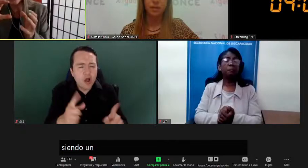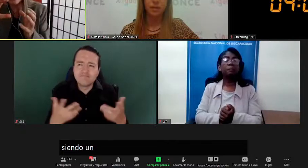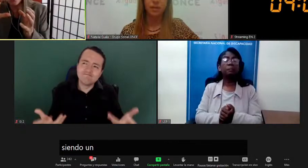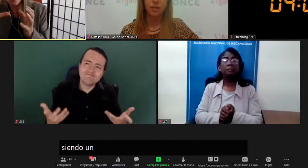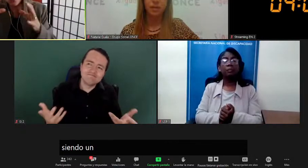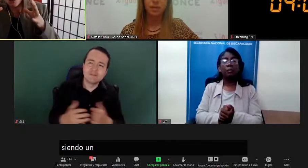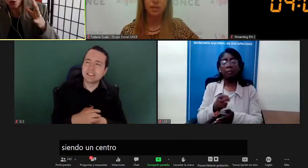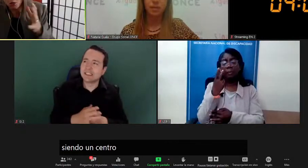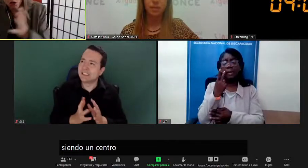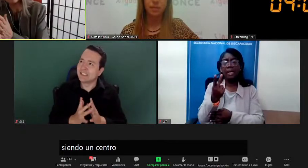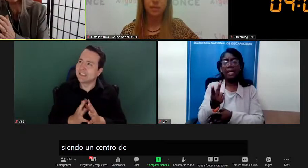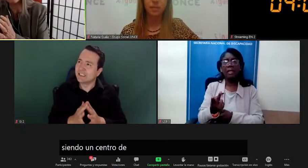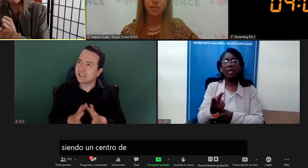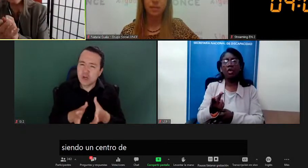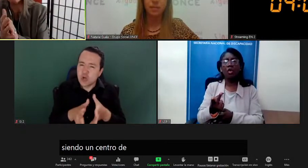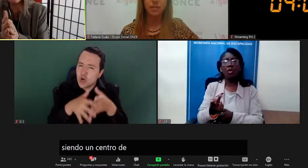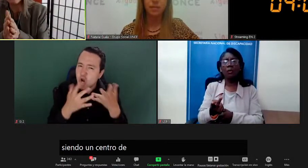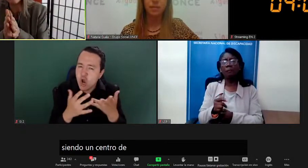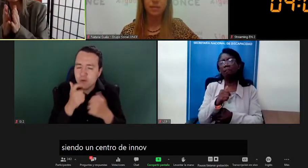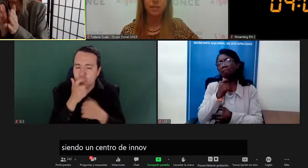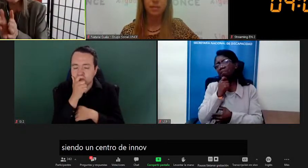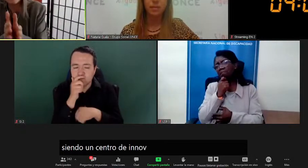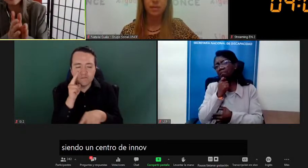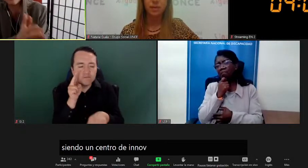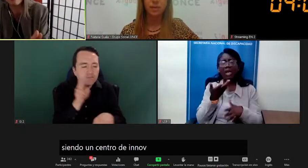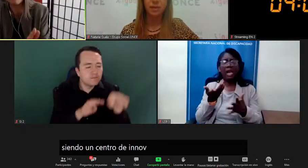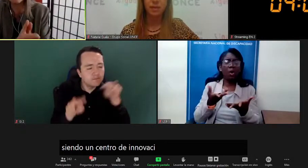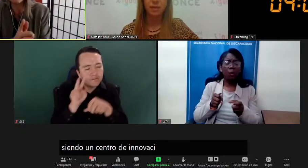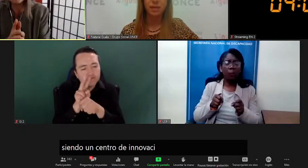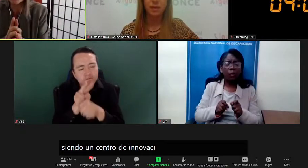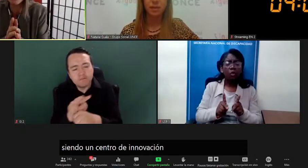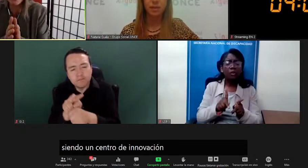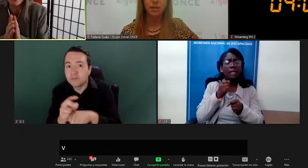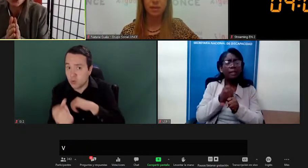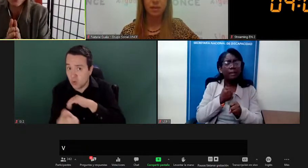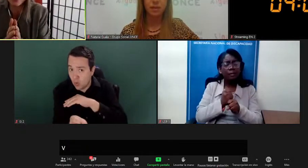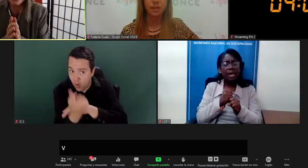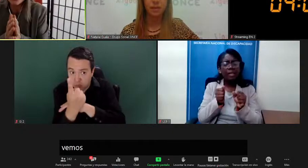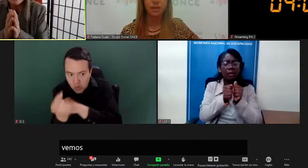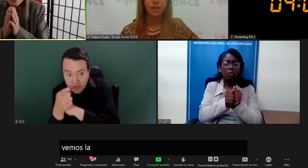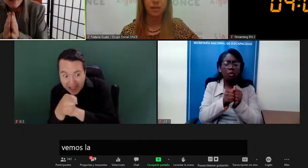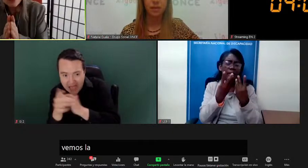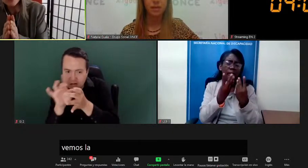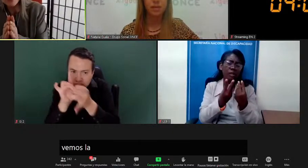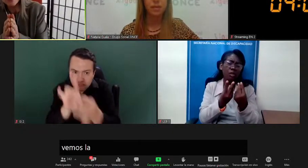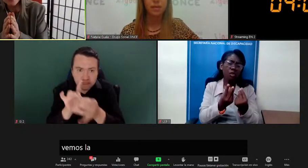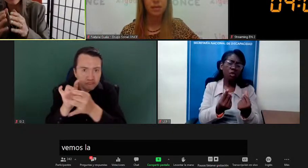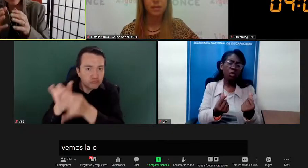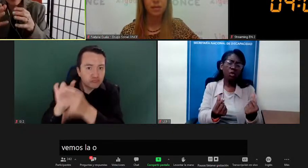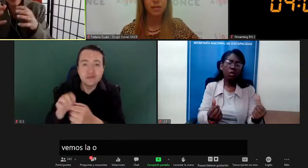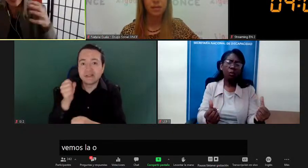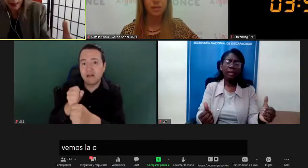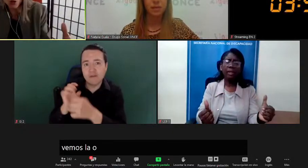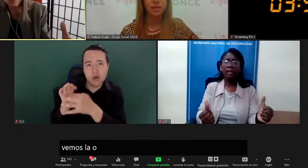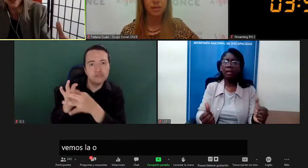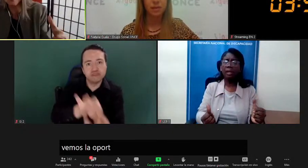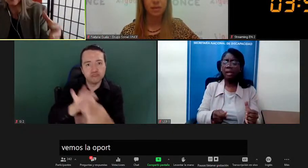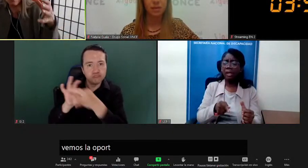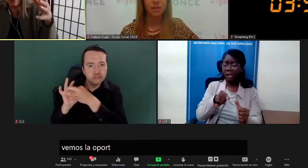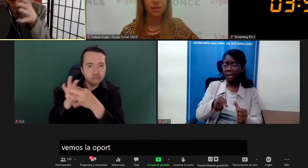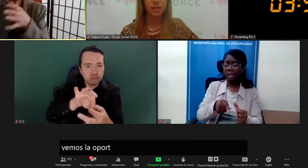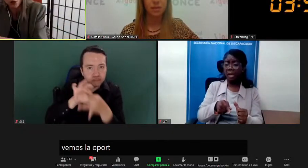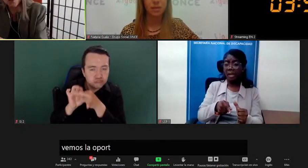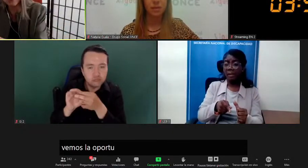able to or actually how to where to find the opportunity of working together into solving these